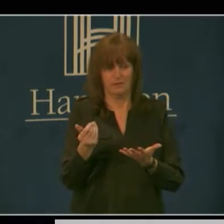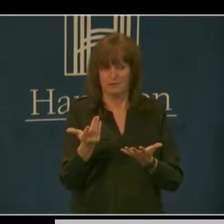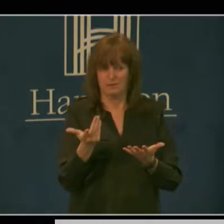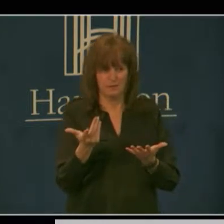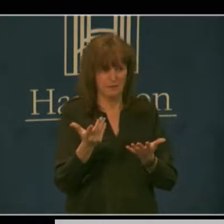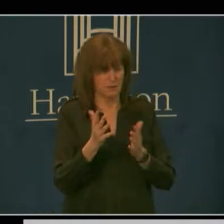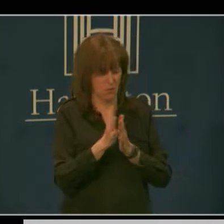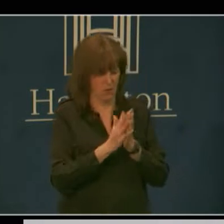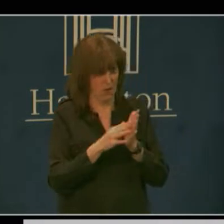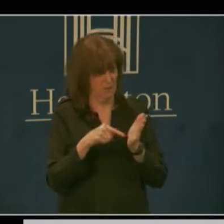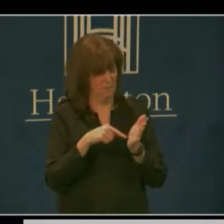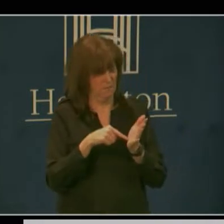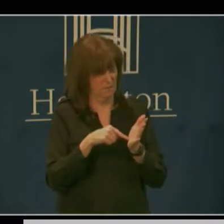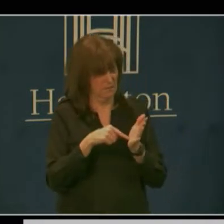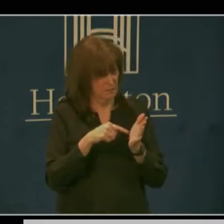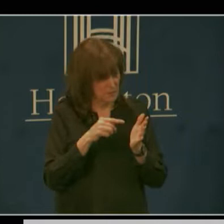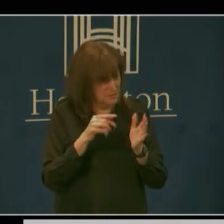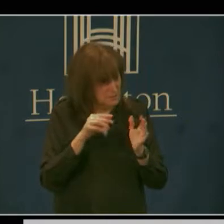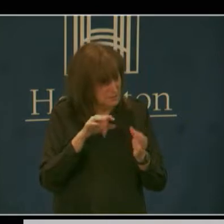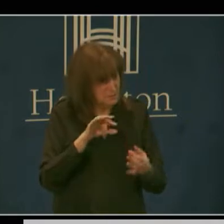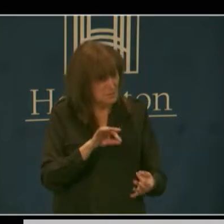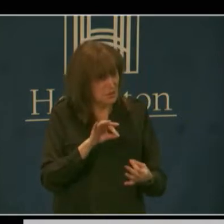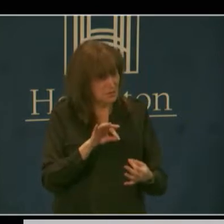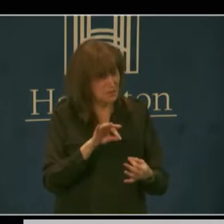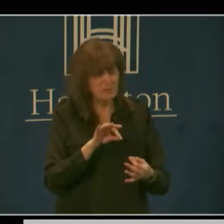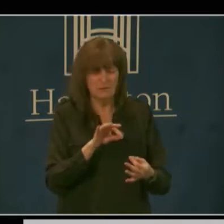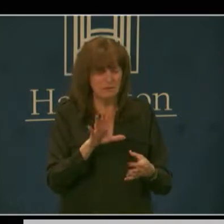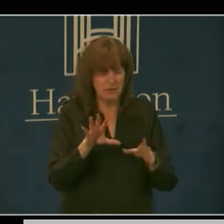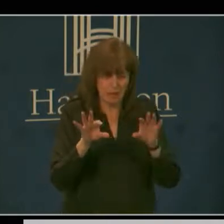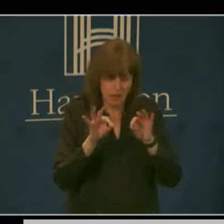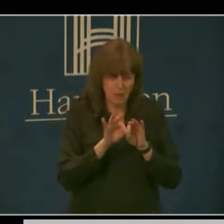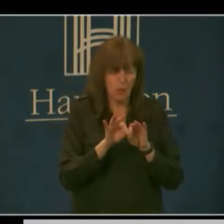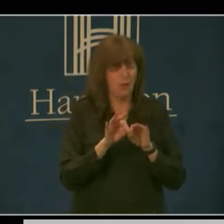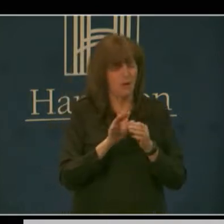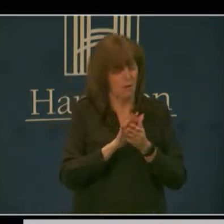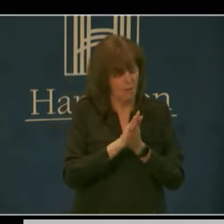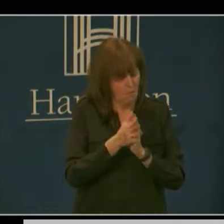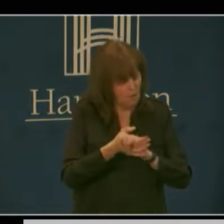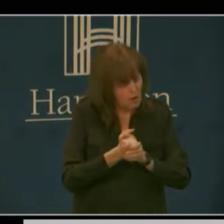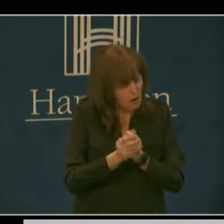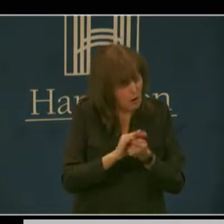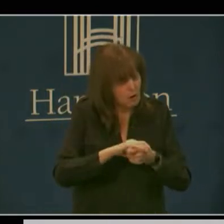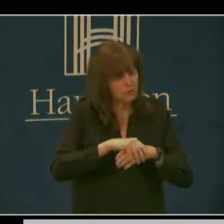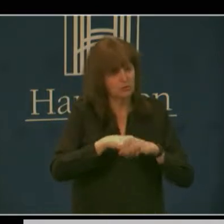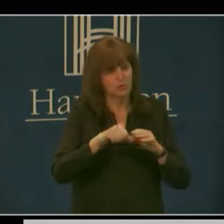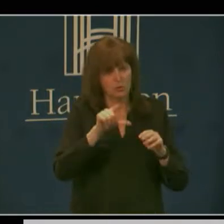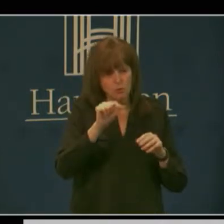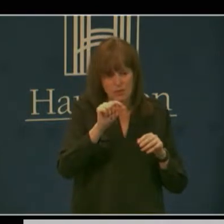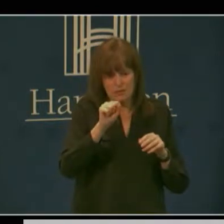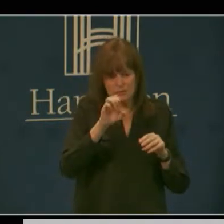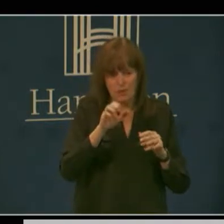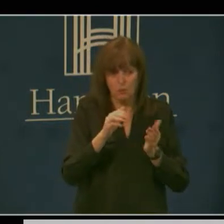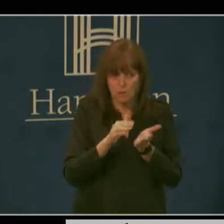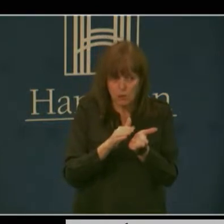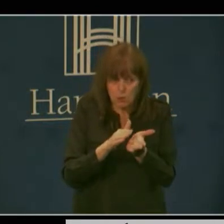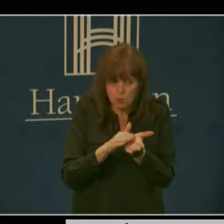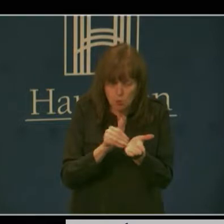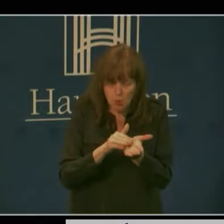your hands 20 seconds, warm, soapy water is important. Masks are an interesting